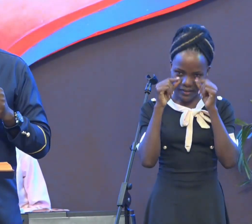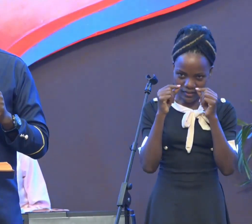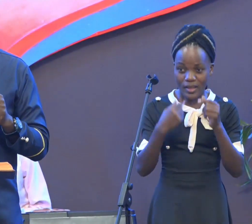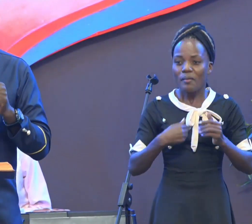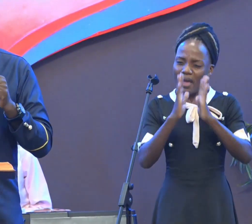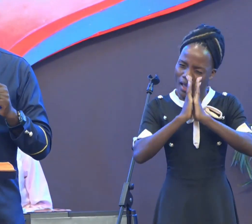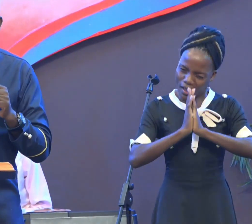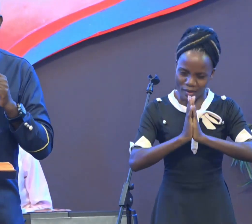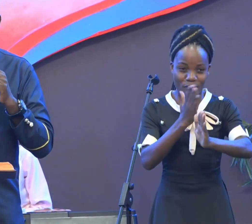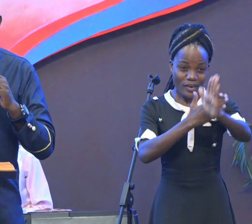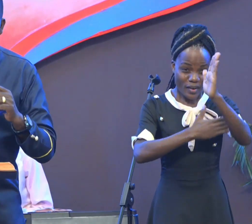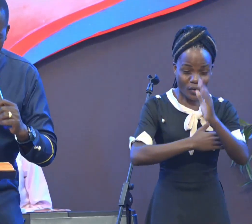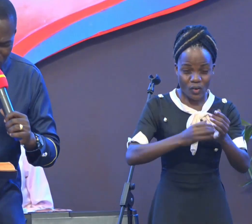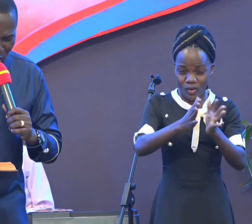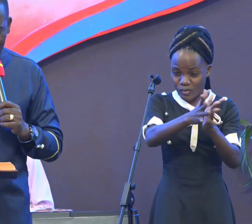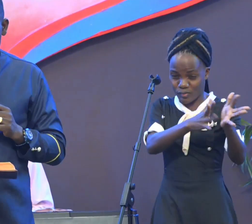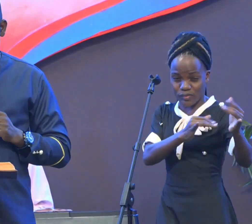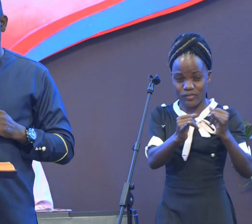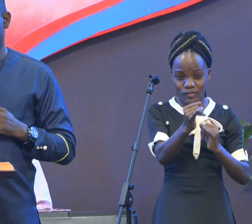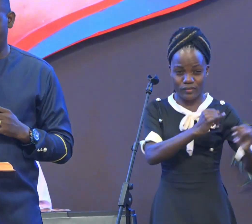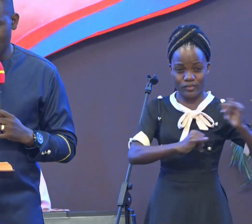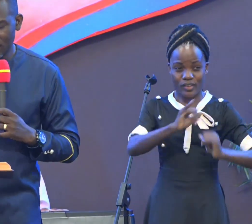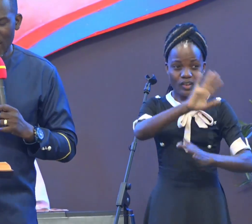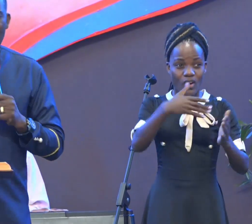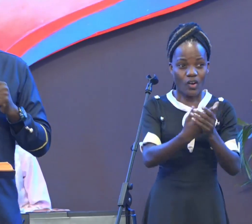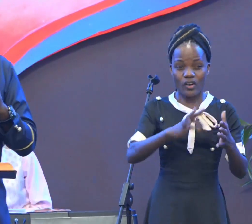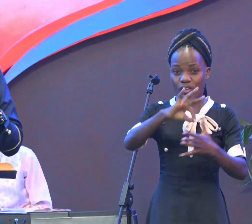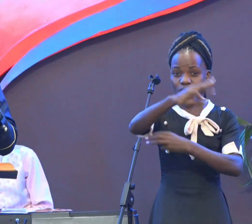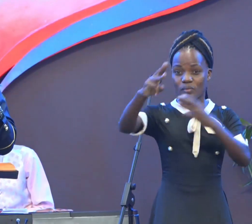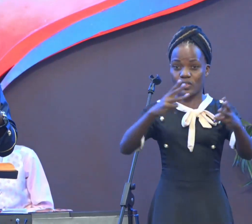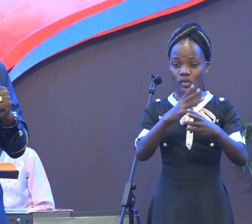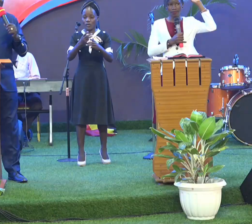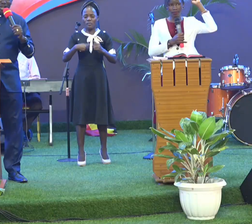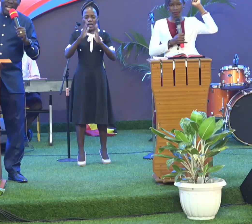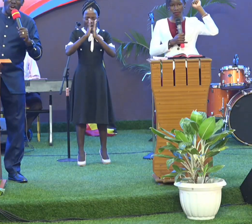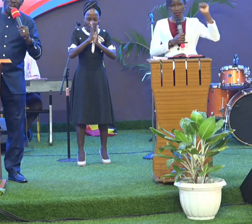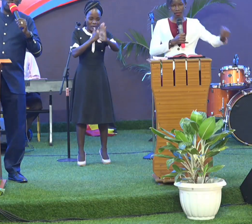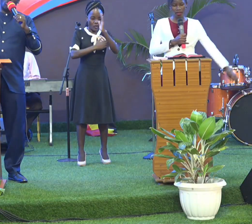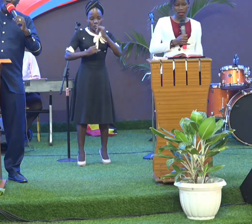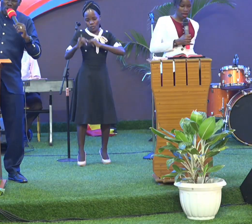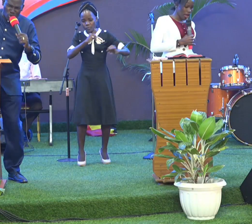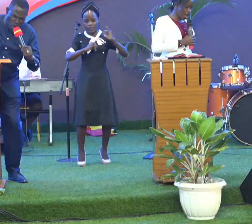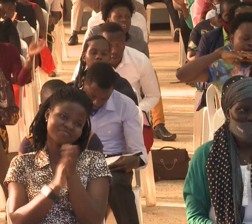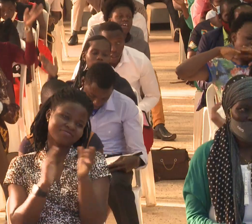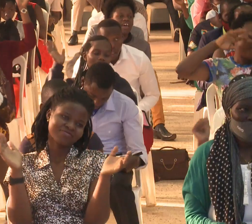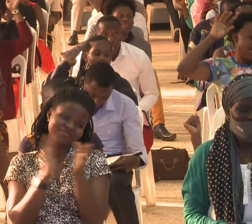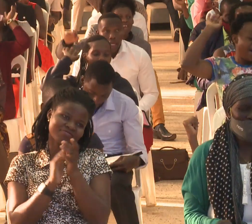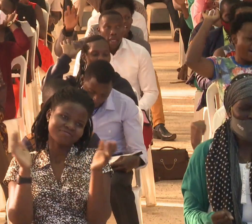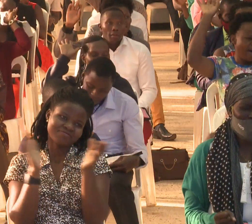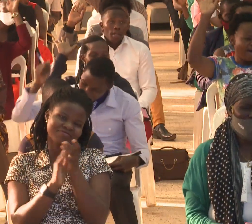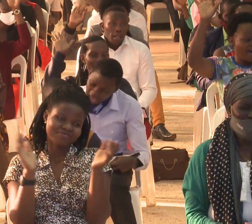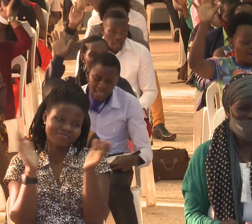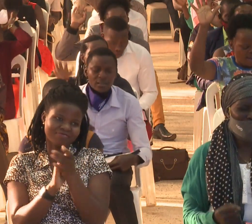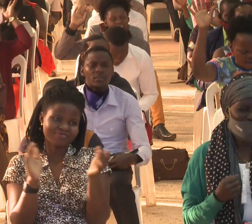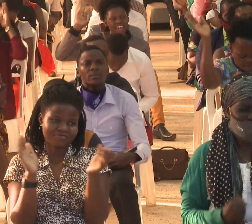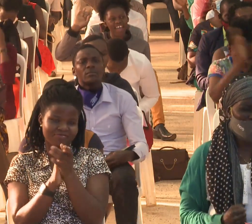Nsabye Katonda longo so bwengula bwo moyo. I pray. Ngambye nsabye Katonda longo so tulo two. I pray